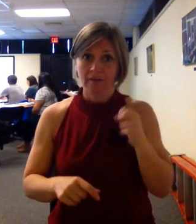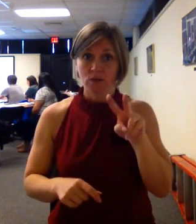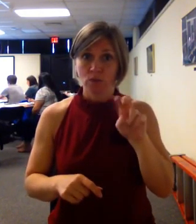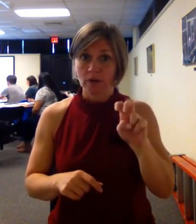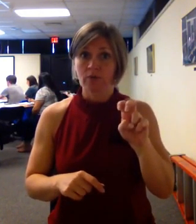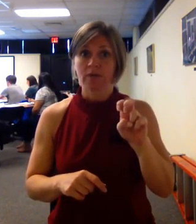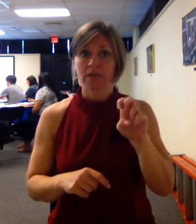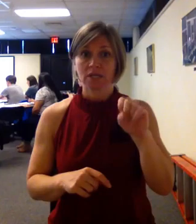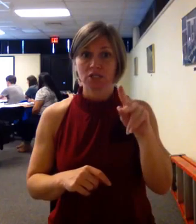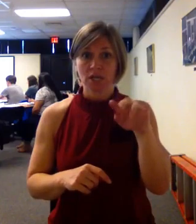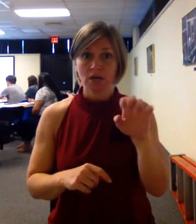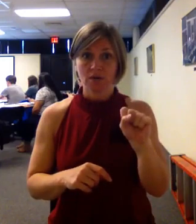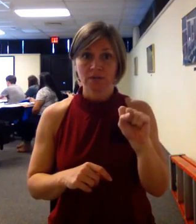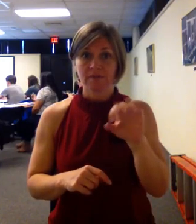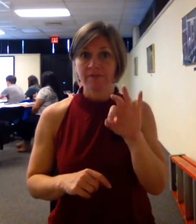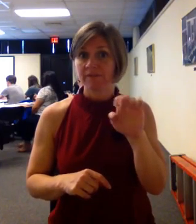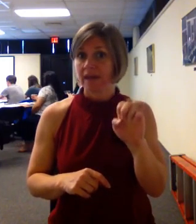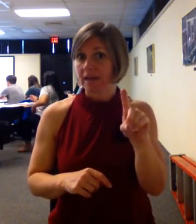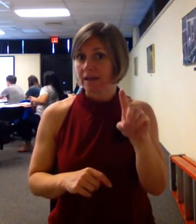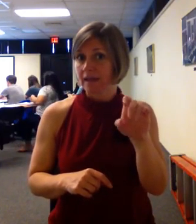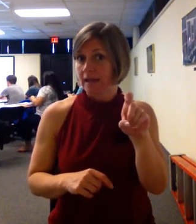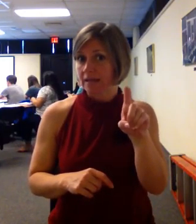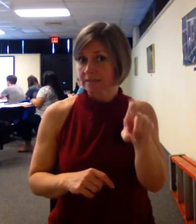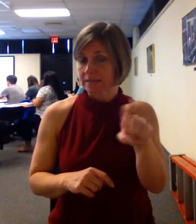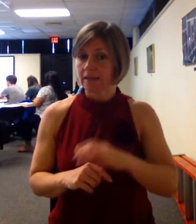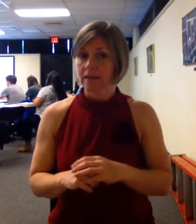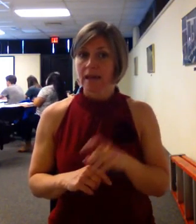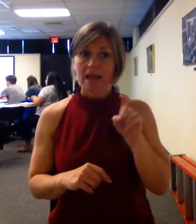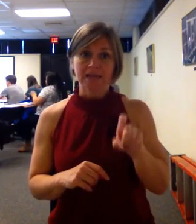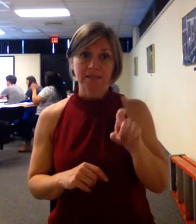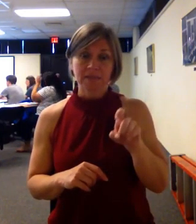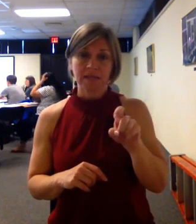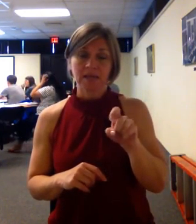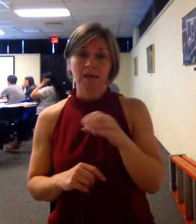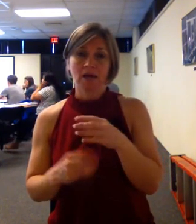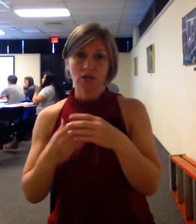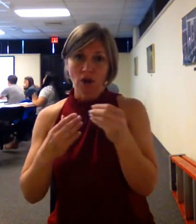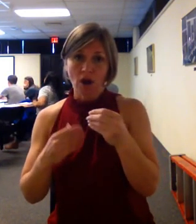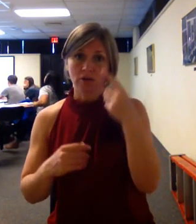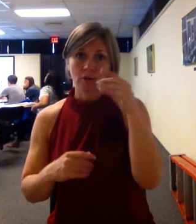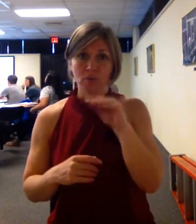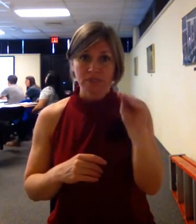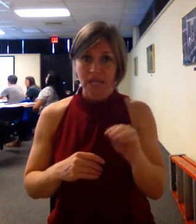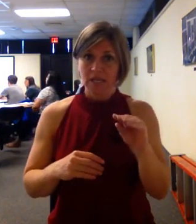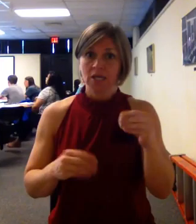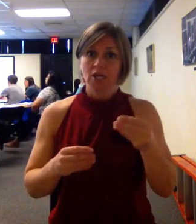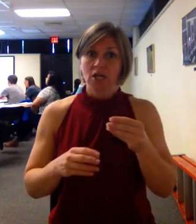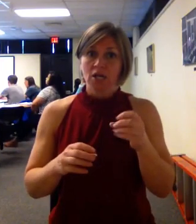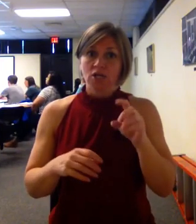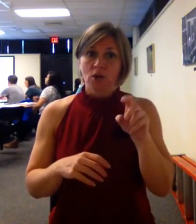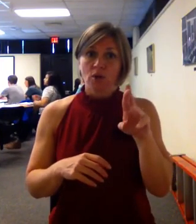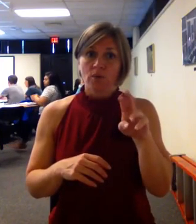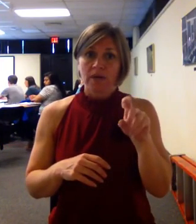FedEx, and they're wanting you to look at your dollar and percentage return. And what they're reinforcing here is the fact that if you get a